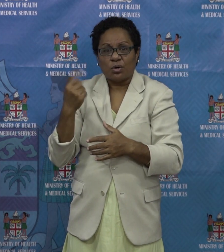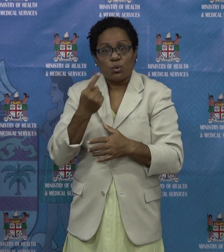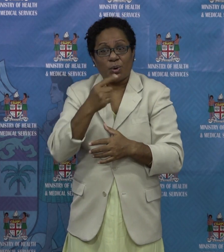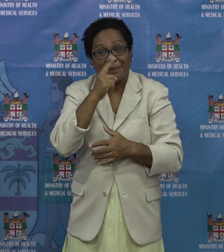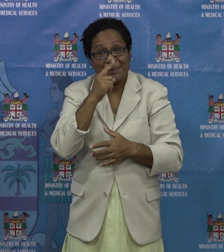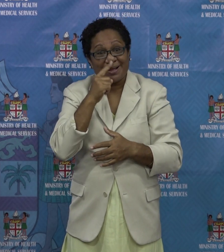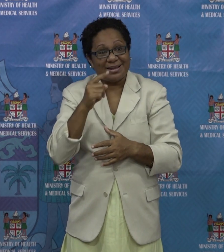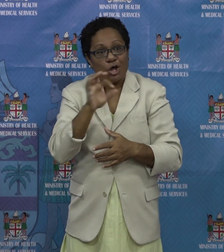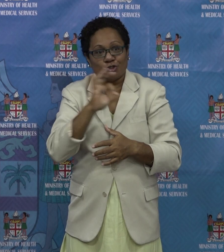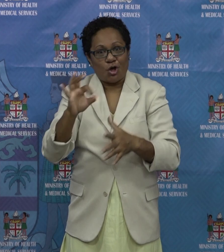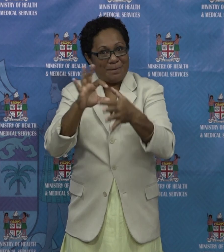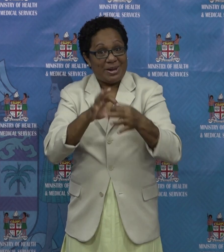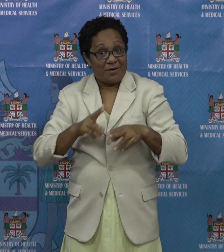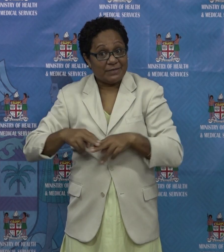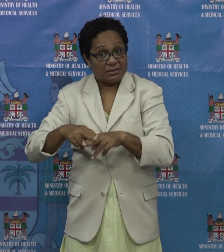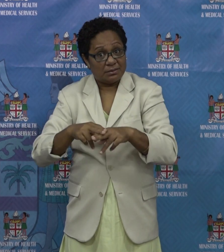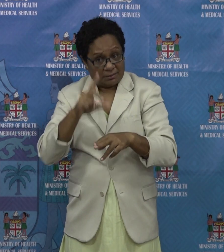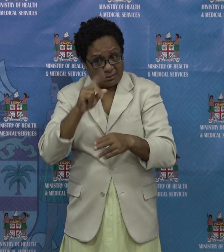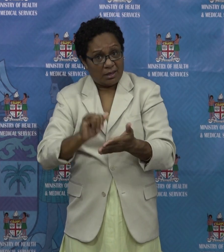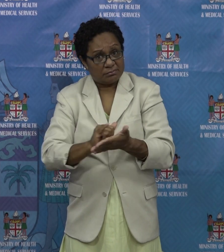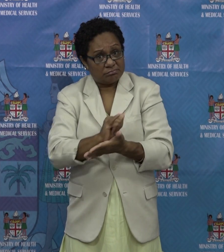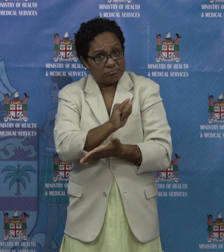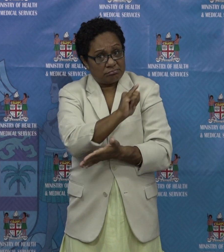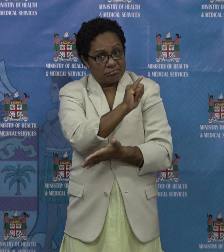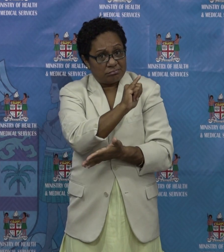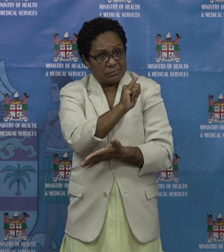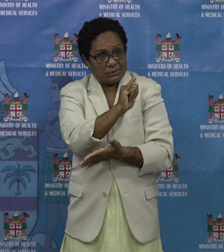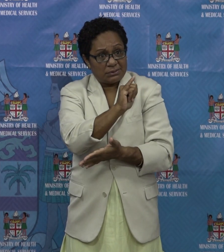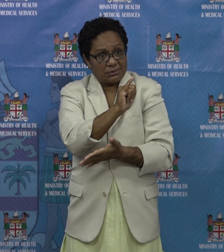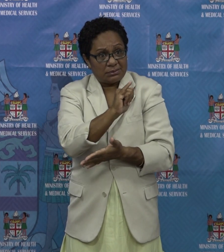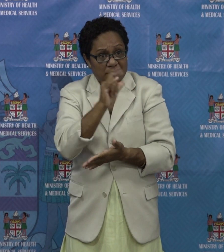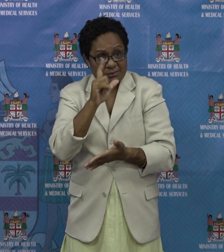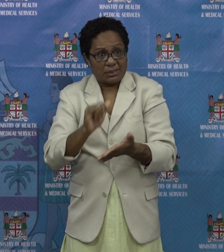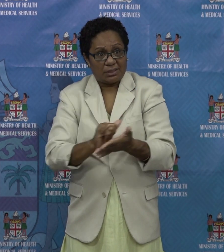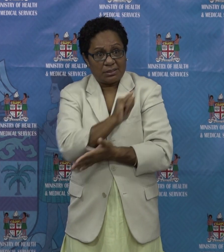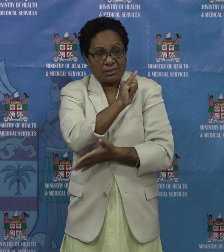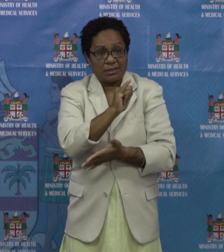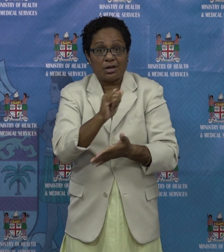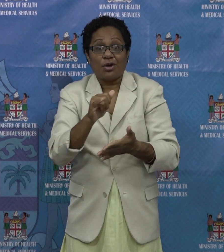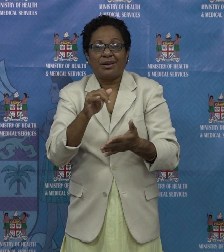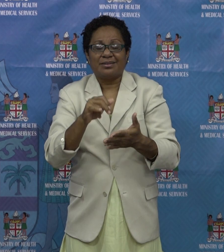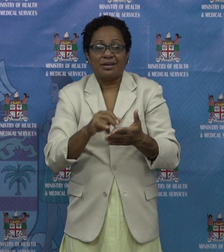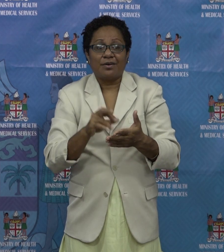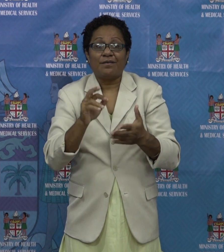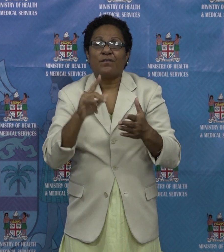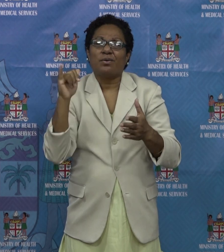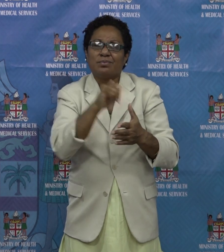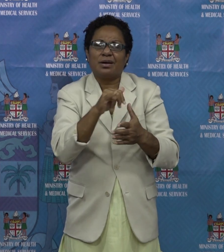who are not Fijian nationals, able to catch a seat on one of our freighter flights and go back